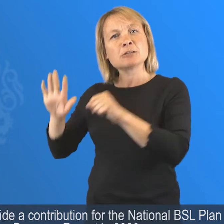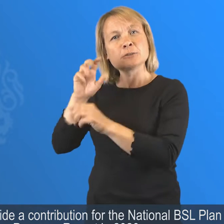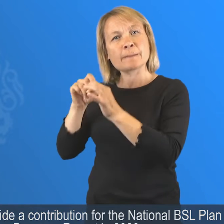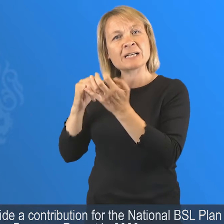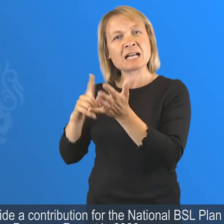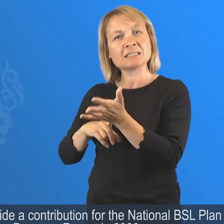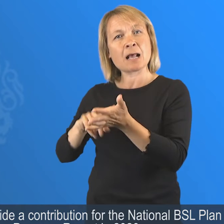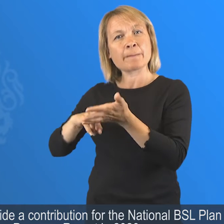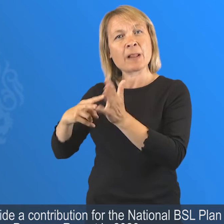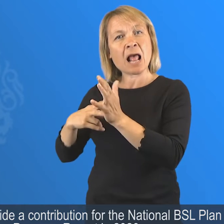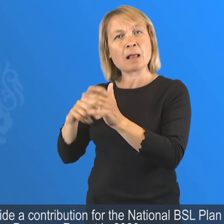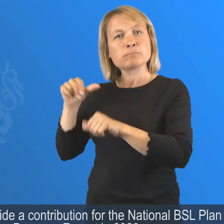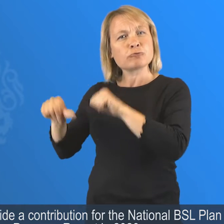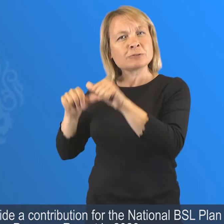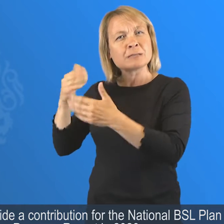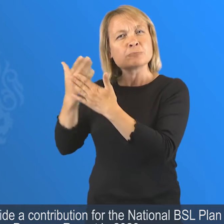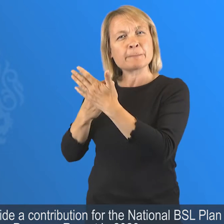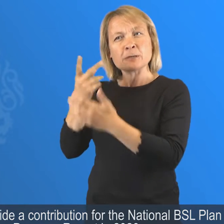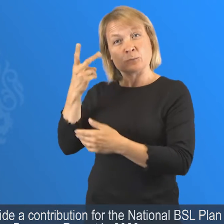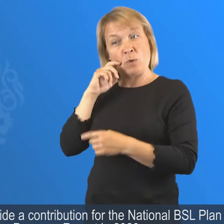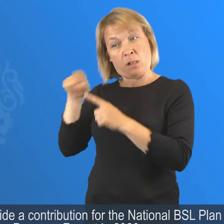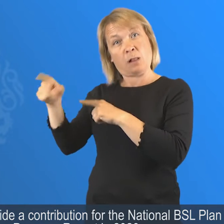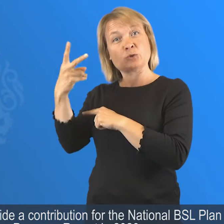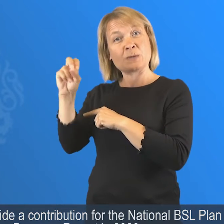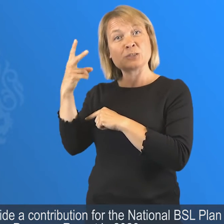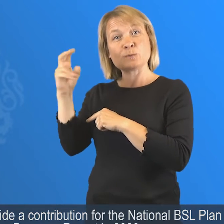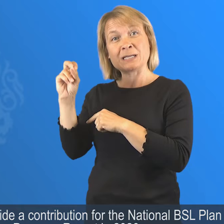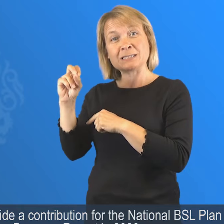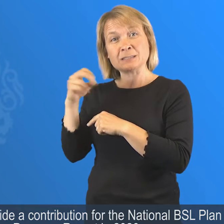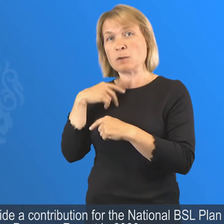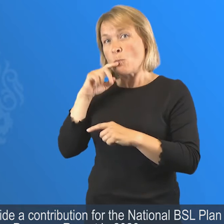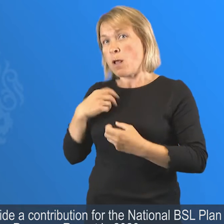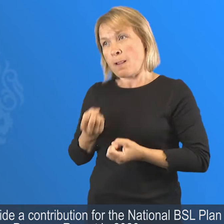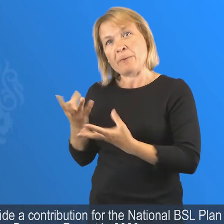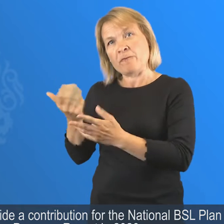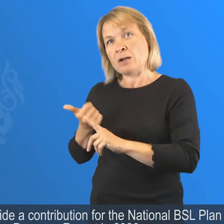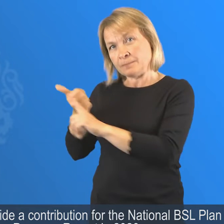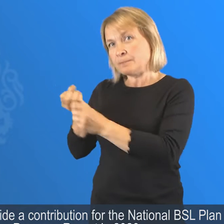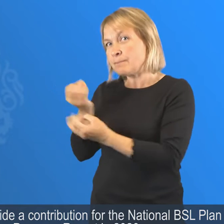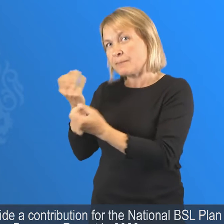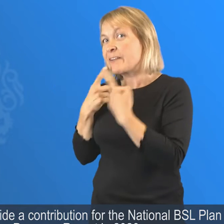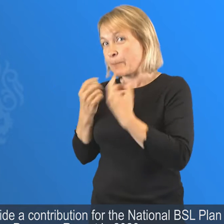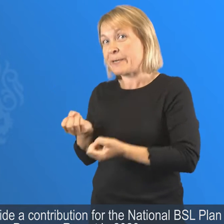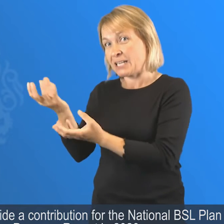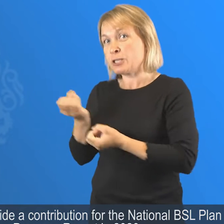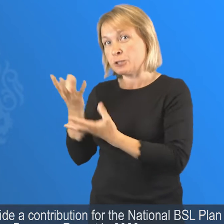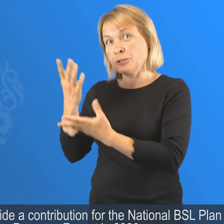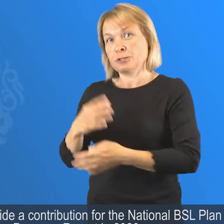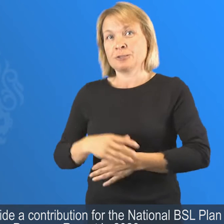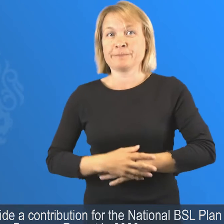We will provide a contribution for the National BSL Plan Progress Report in 2020.